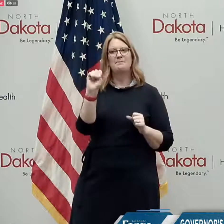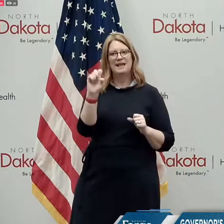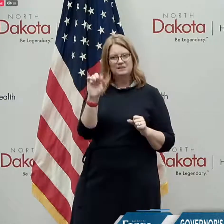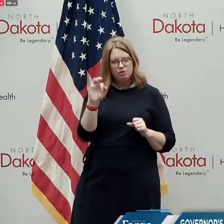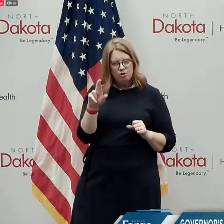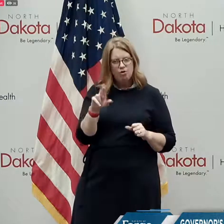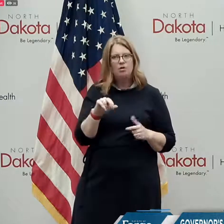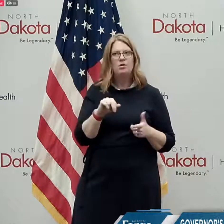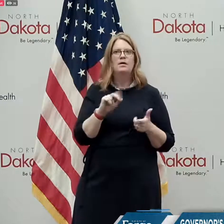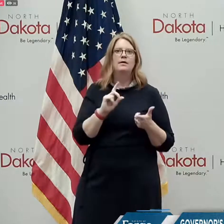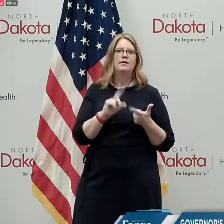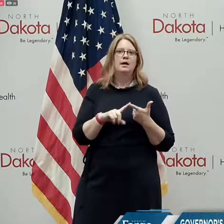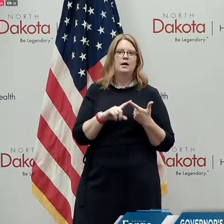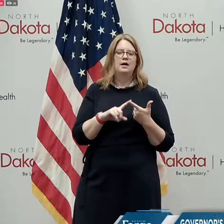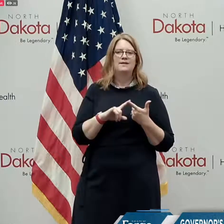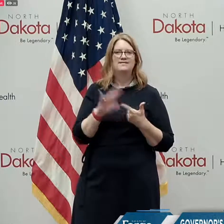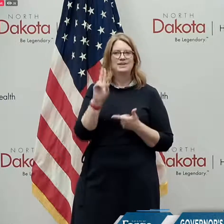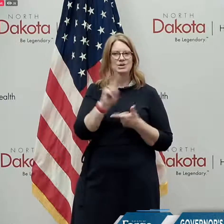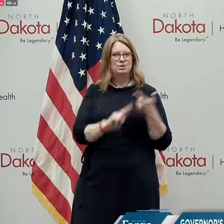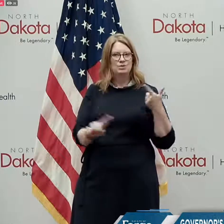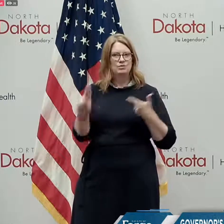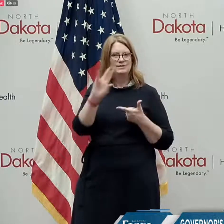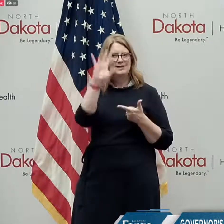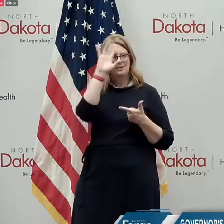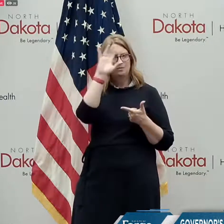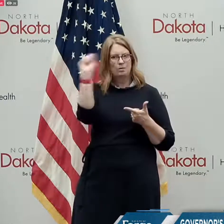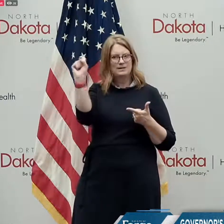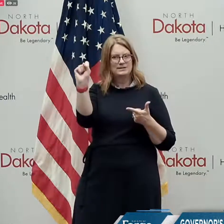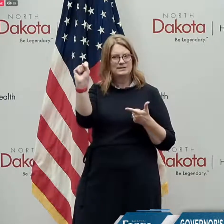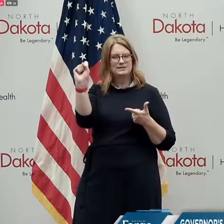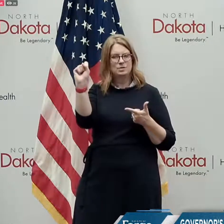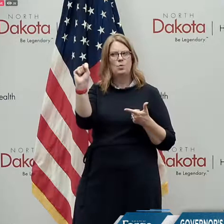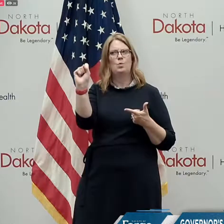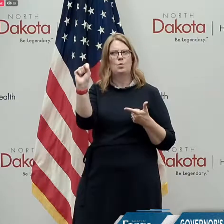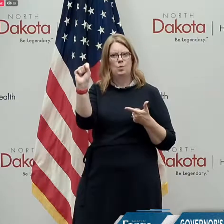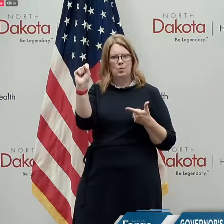listen to the university presidents prepare